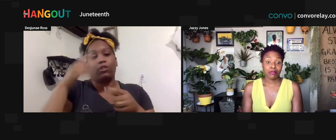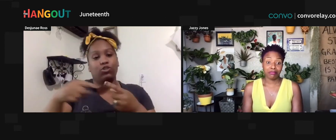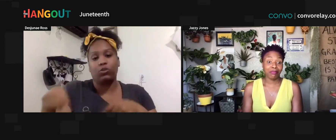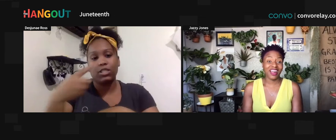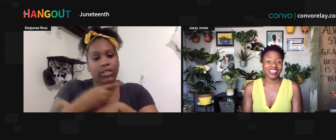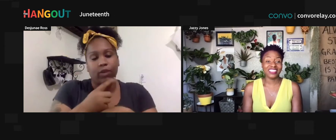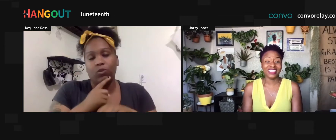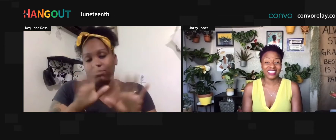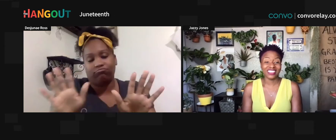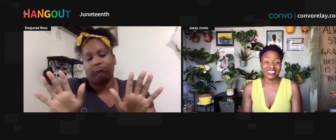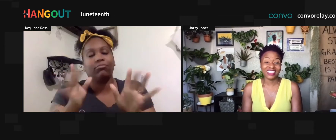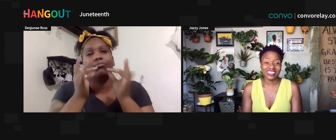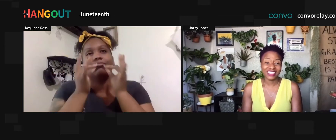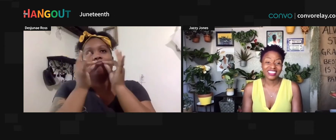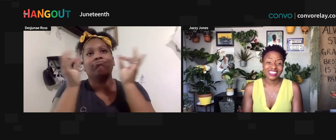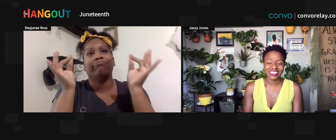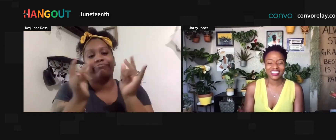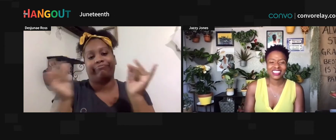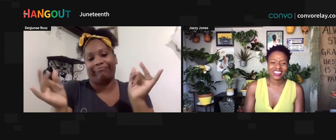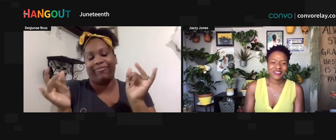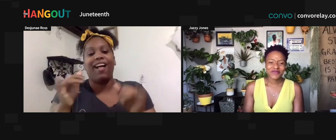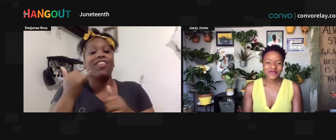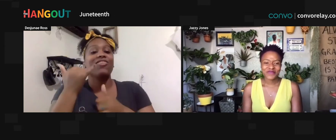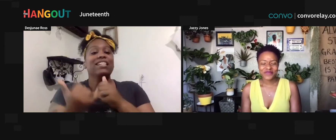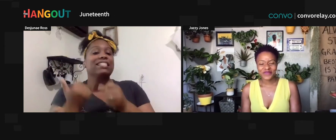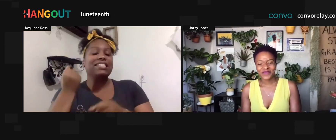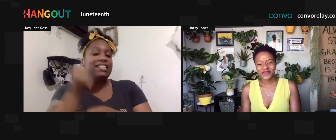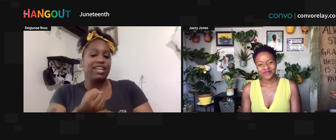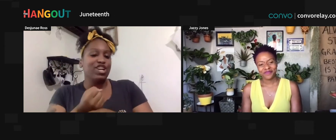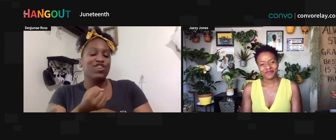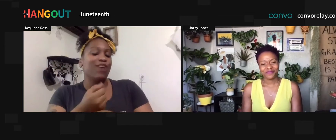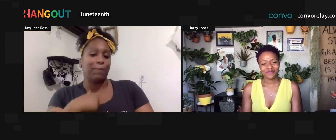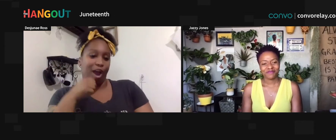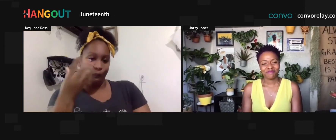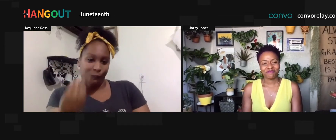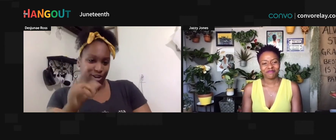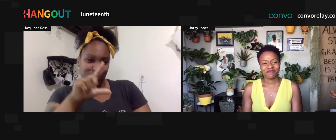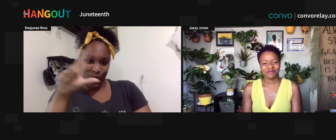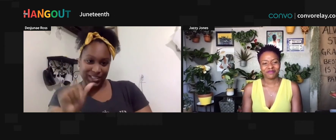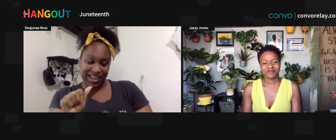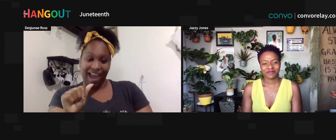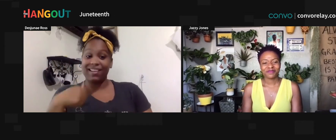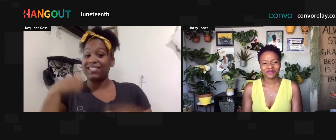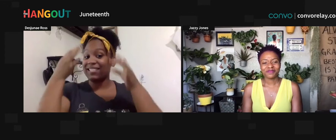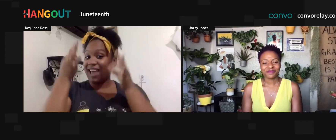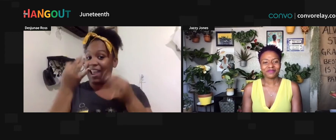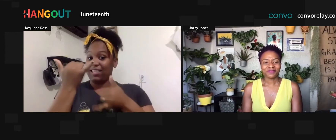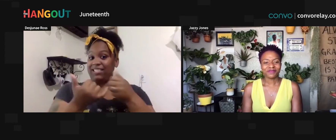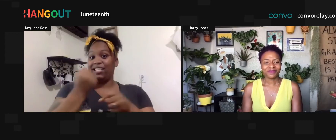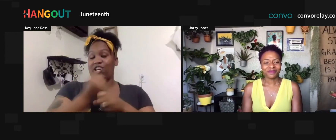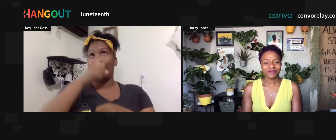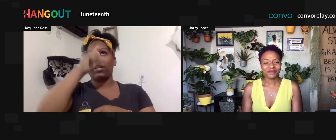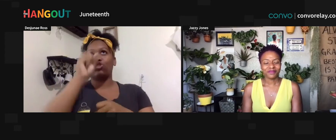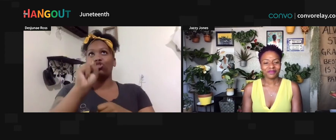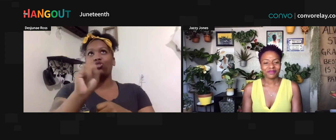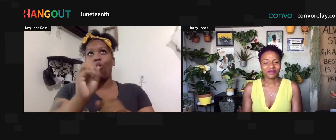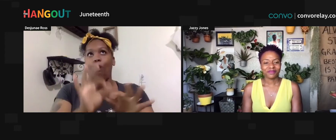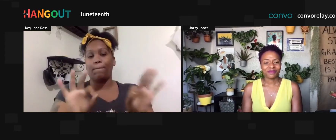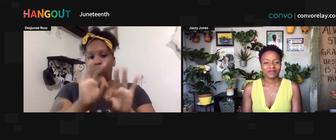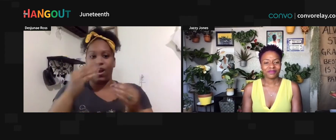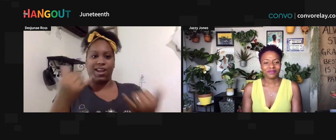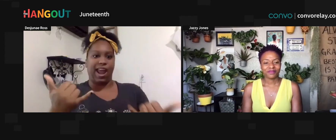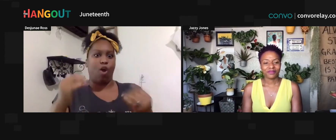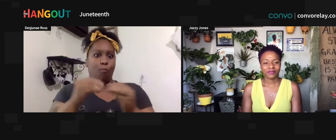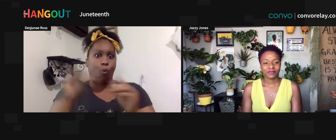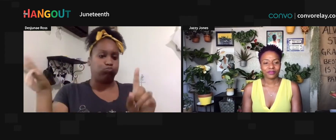the food was just, I mean, it was dripping from your tongues in terms of how delicious it was. I wish I could go every year, but this